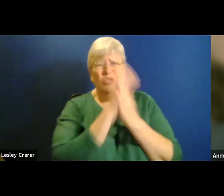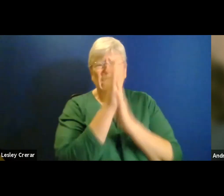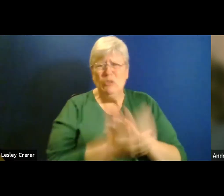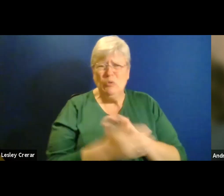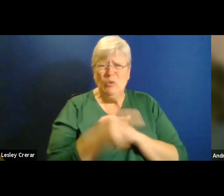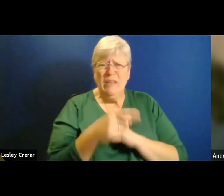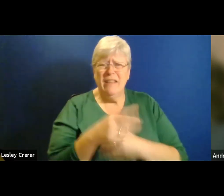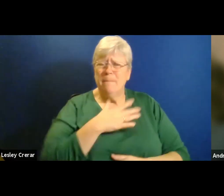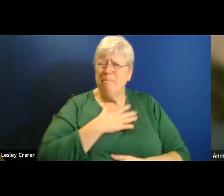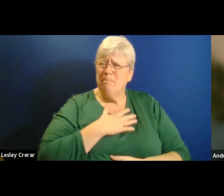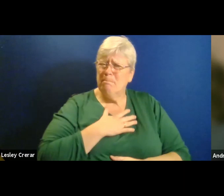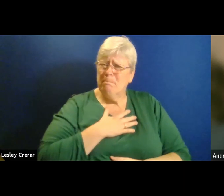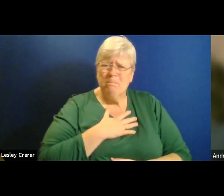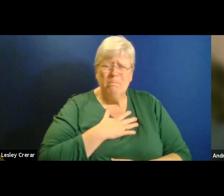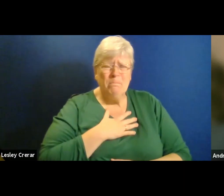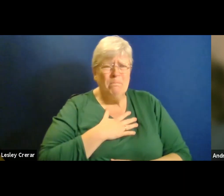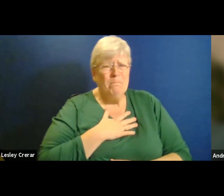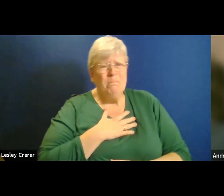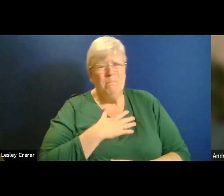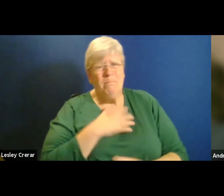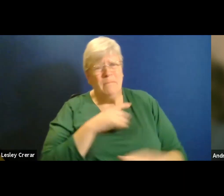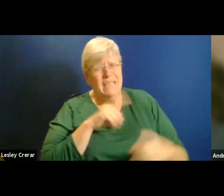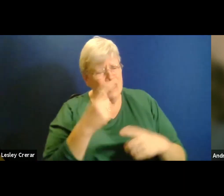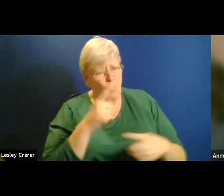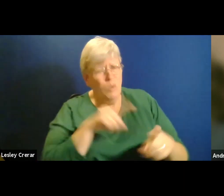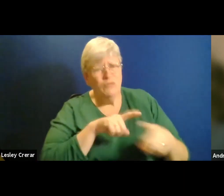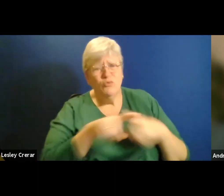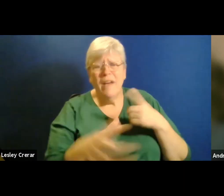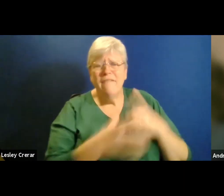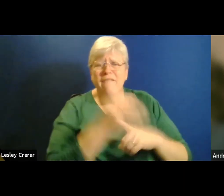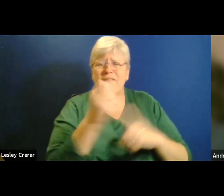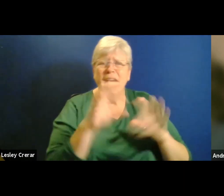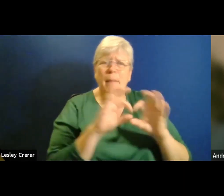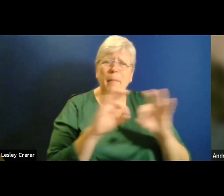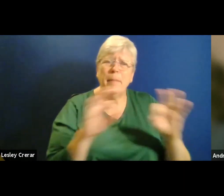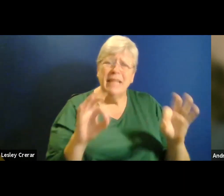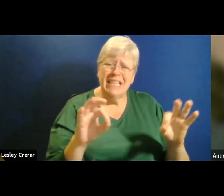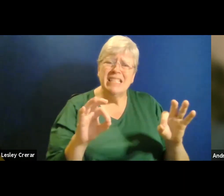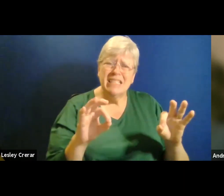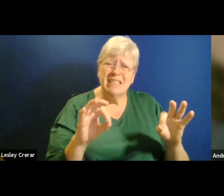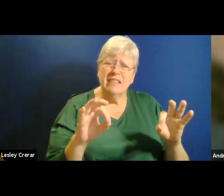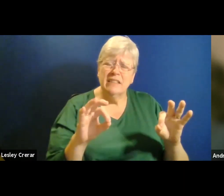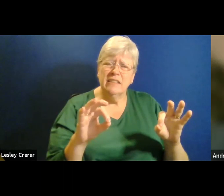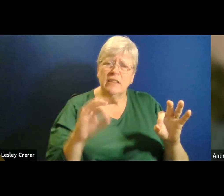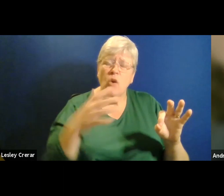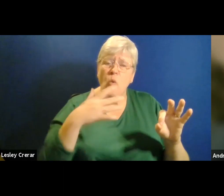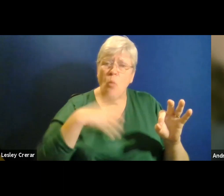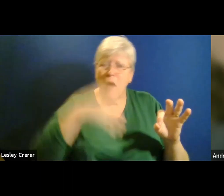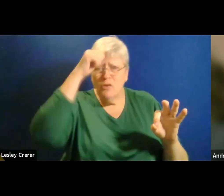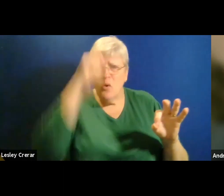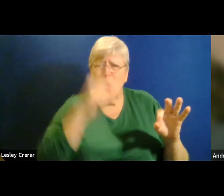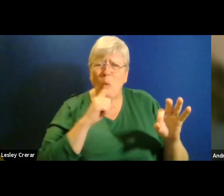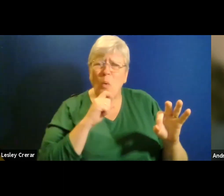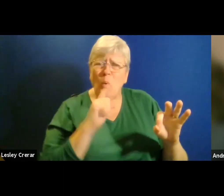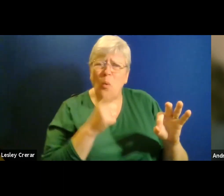loss. Someone trying to find whatever peace there was to be had in this sorry state of things. She wanted to know who this was,